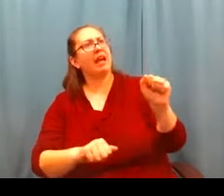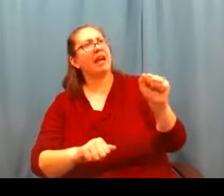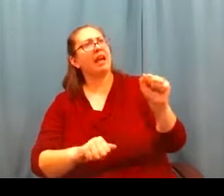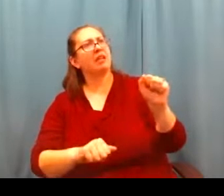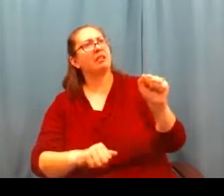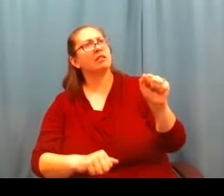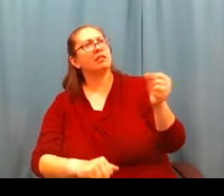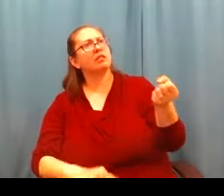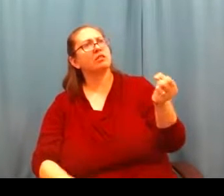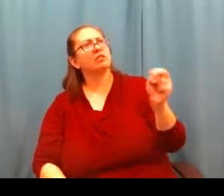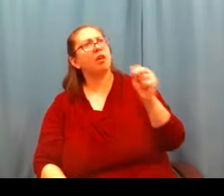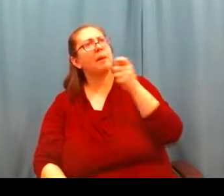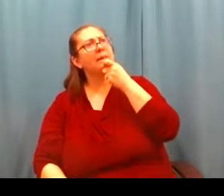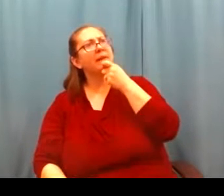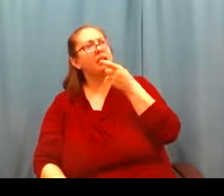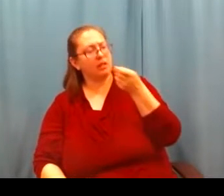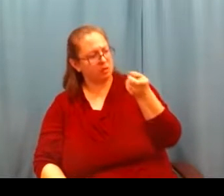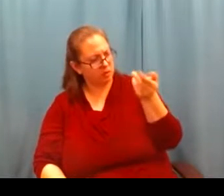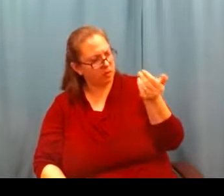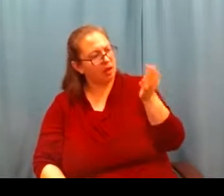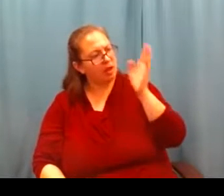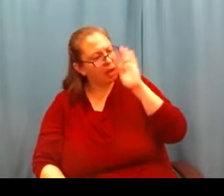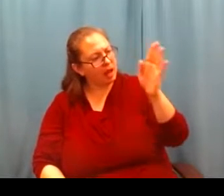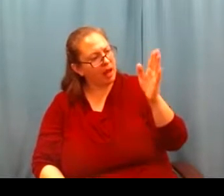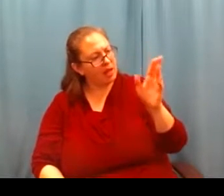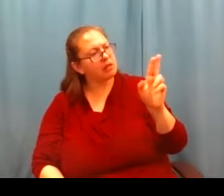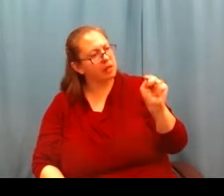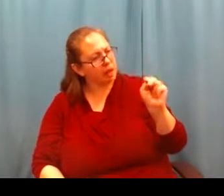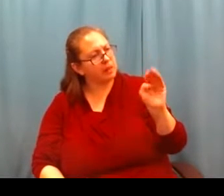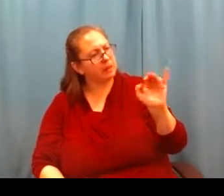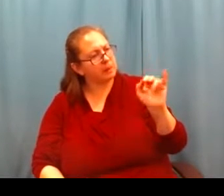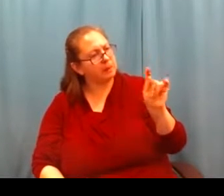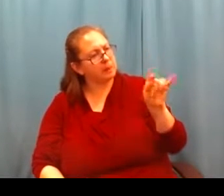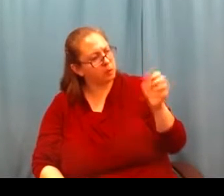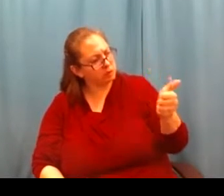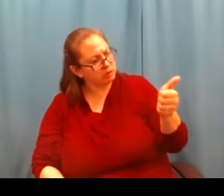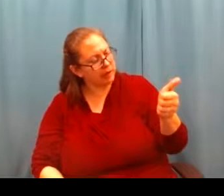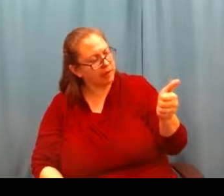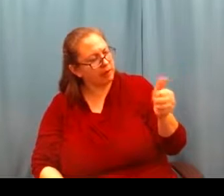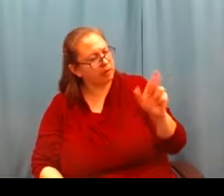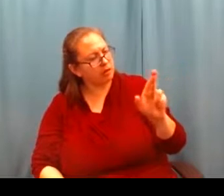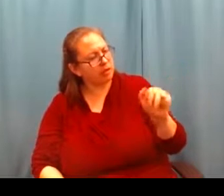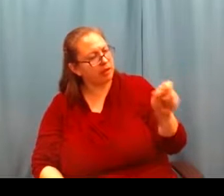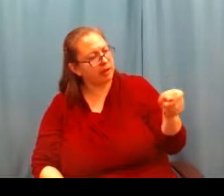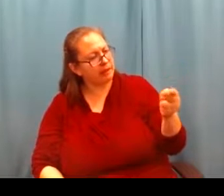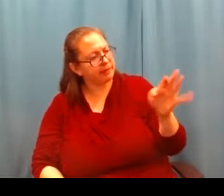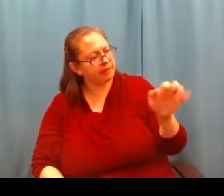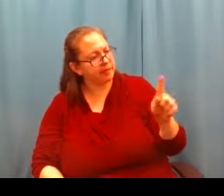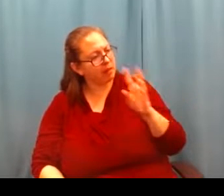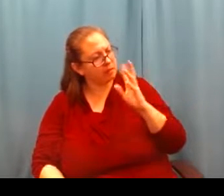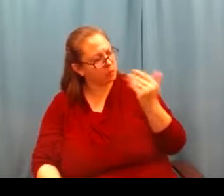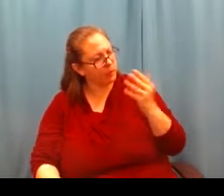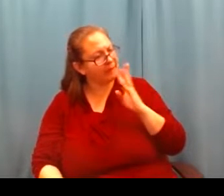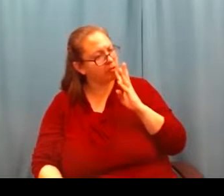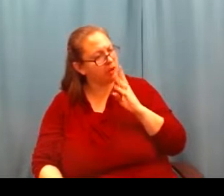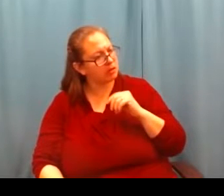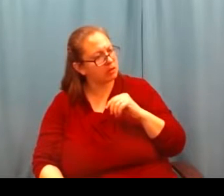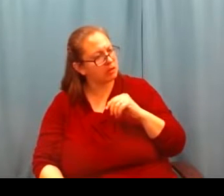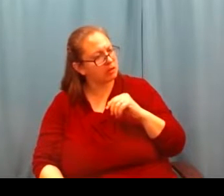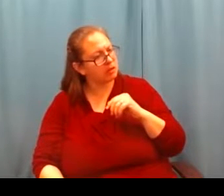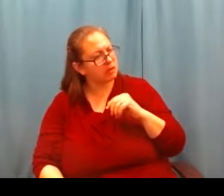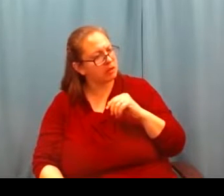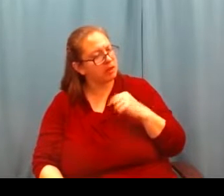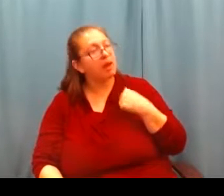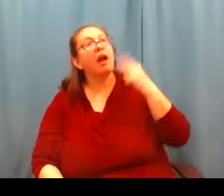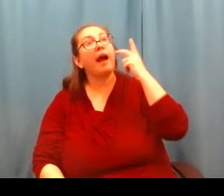question. Hi, Raphael. Unmute yourself and then talk to us. I see